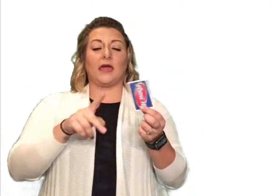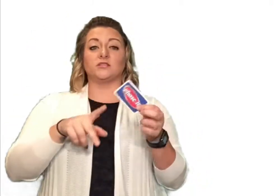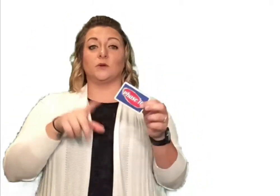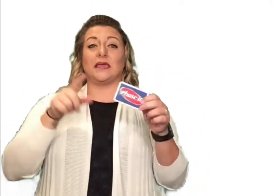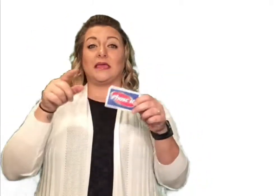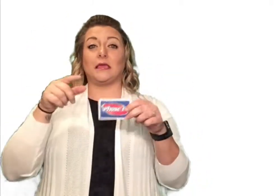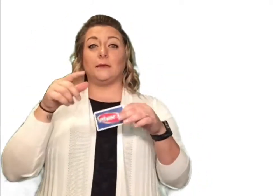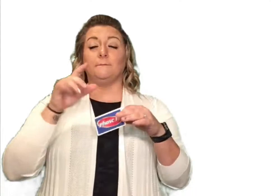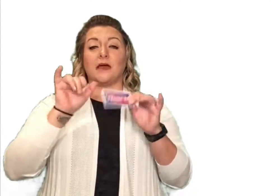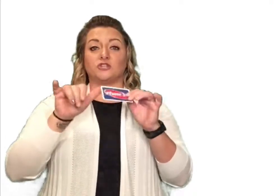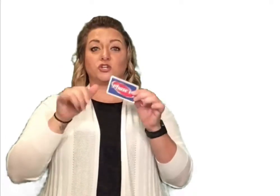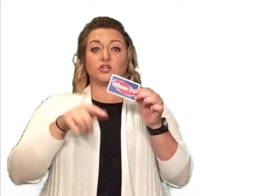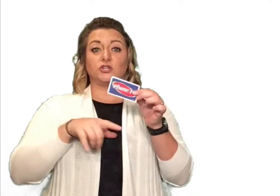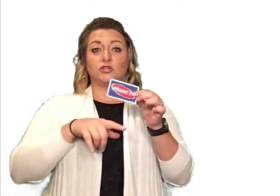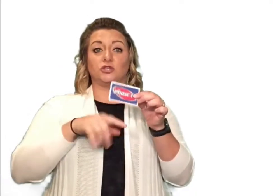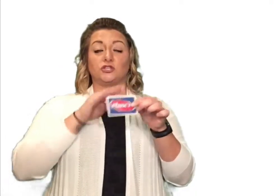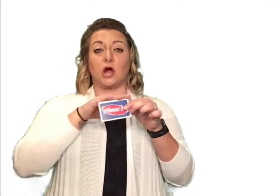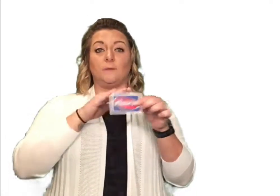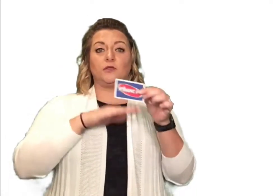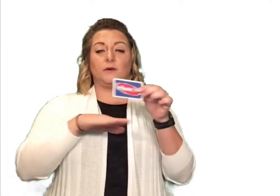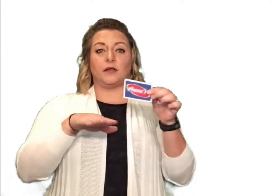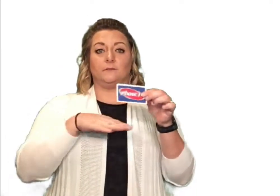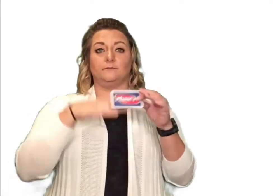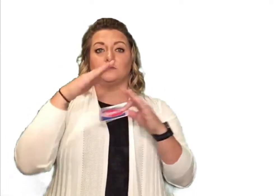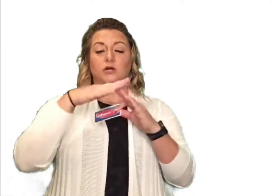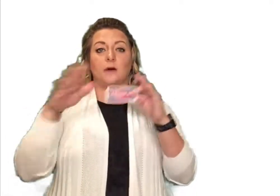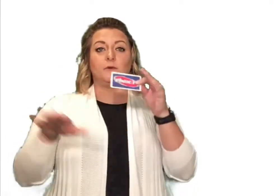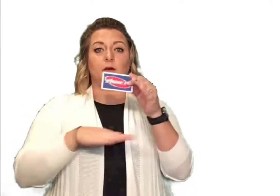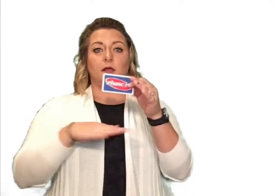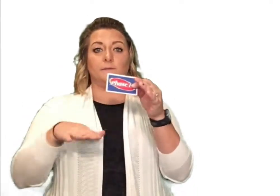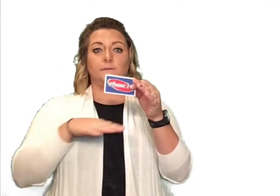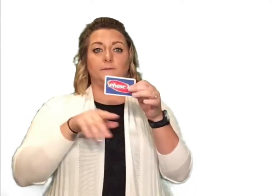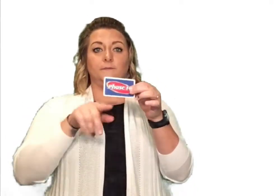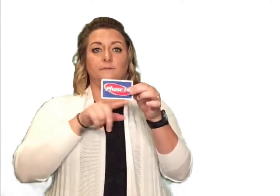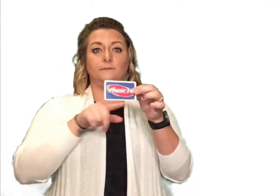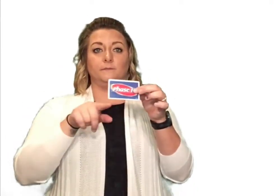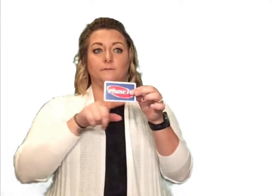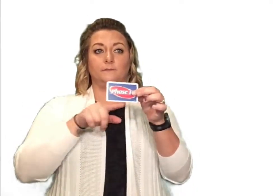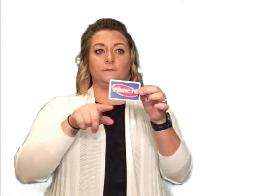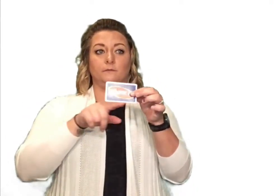Okay, so he measured the top or the bottom? Top or bottom?